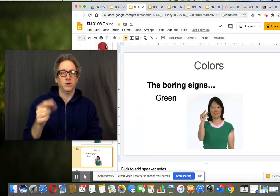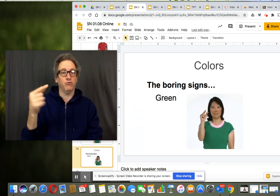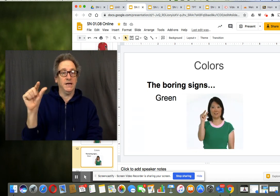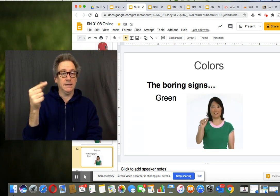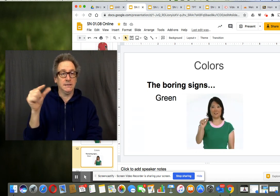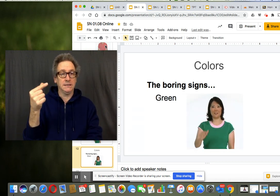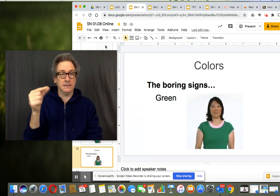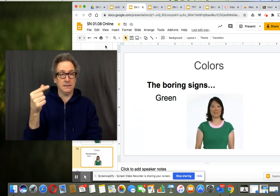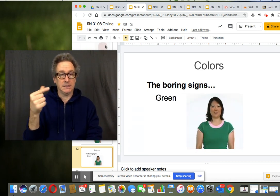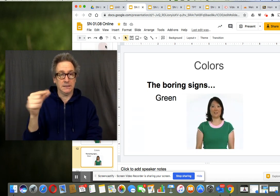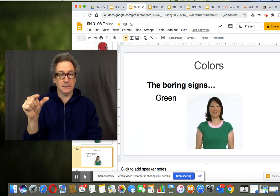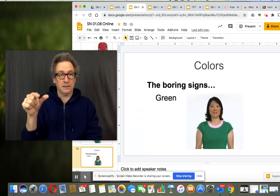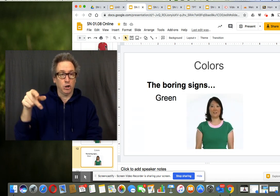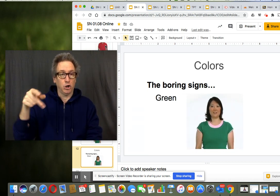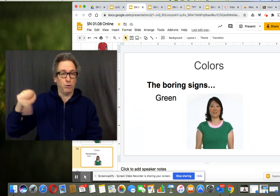green,